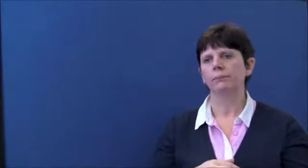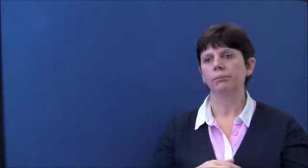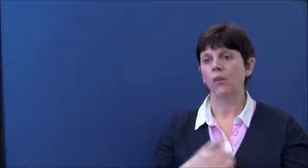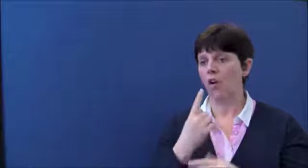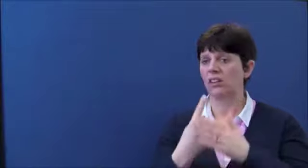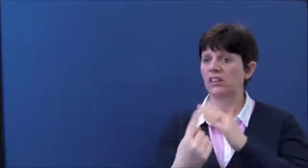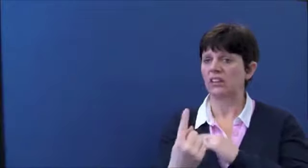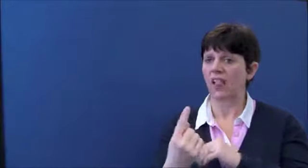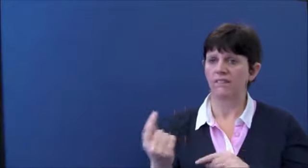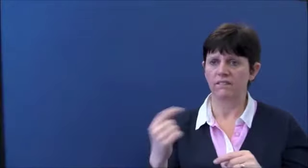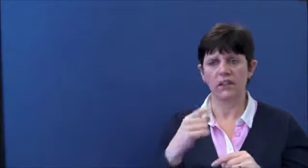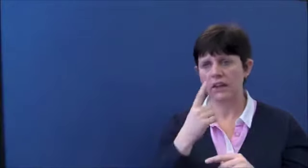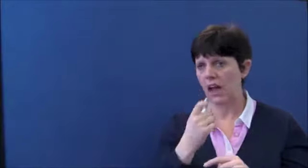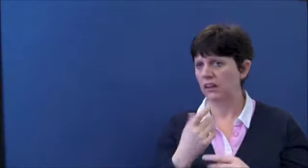alone, whatever they're comfortable with.